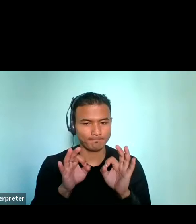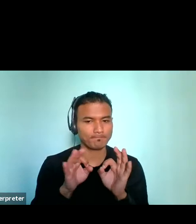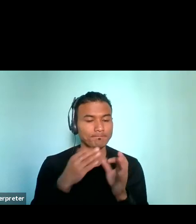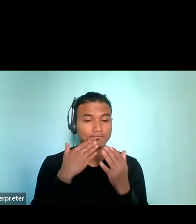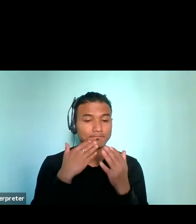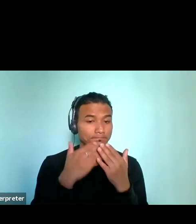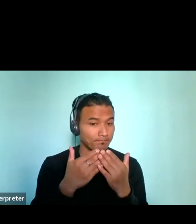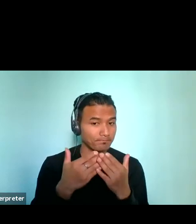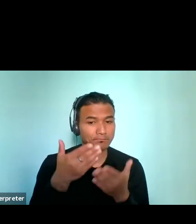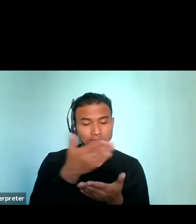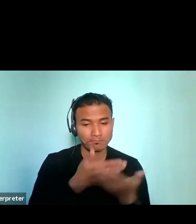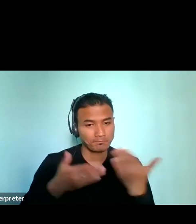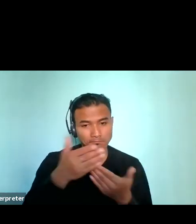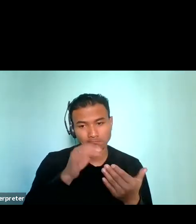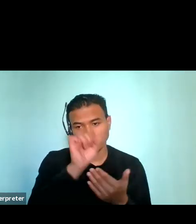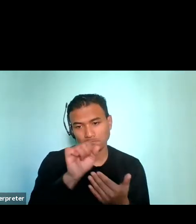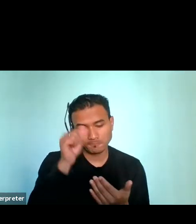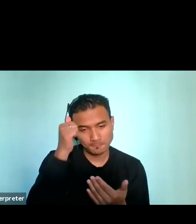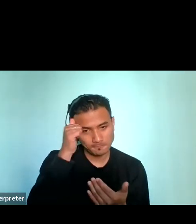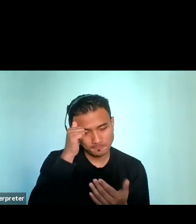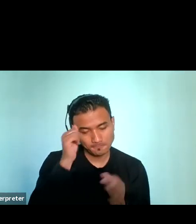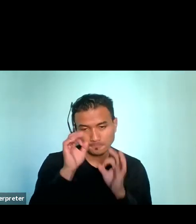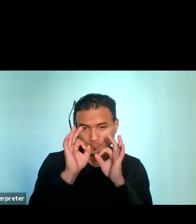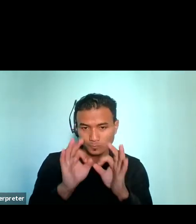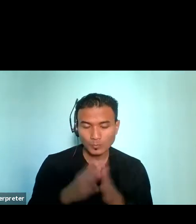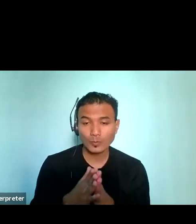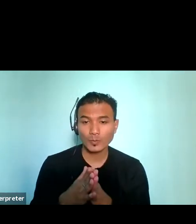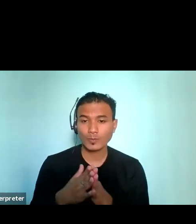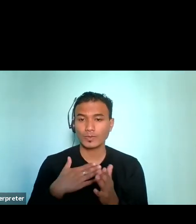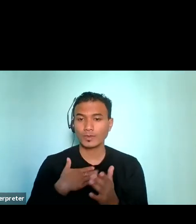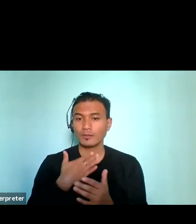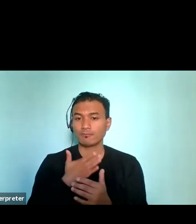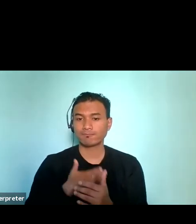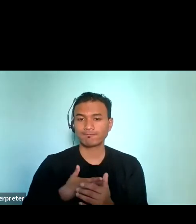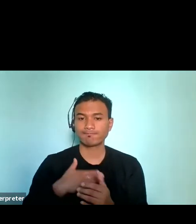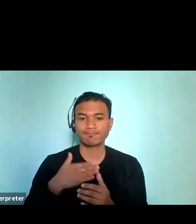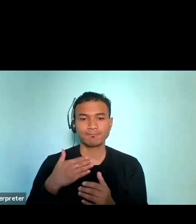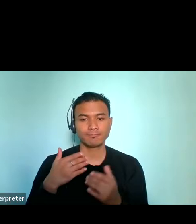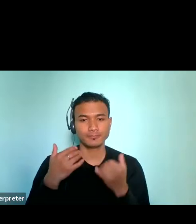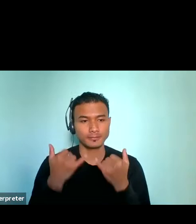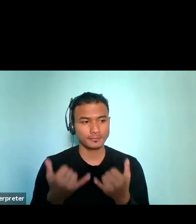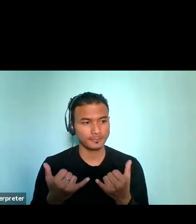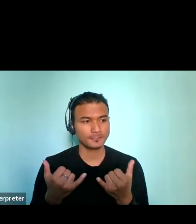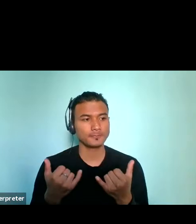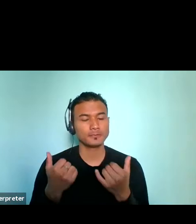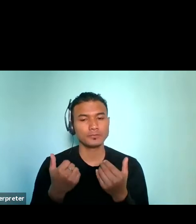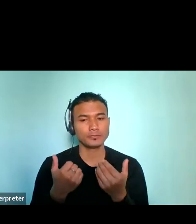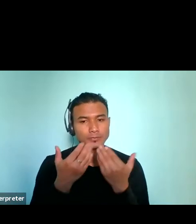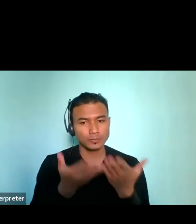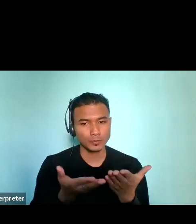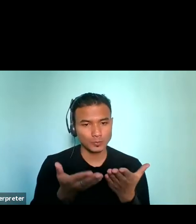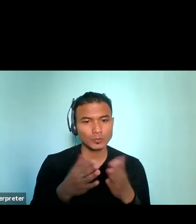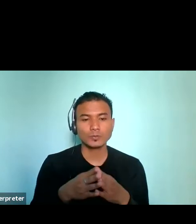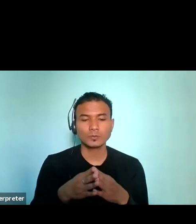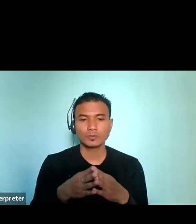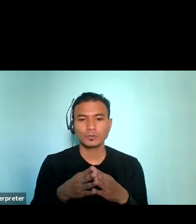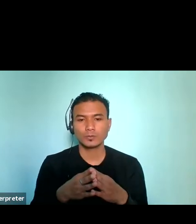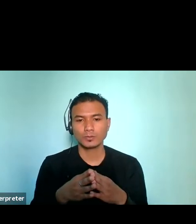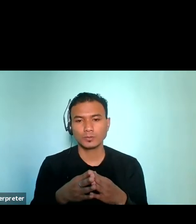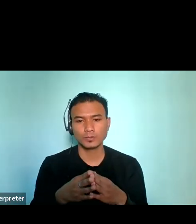lot for sharing your experience. I would now give the floor